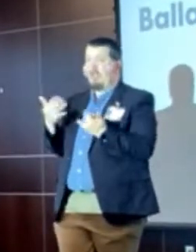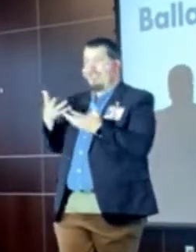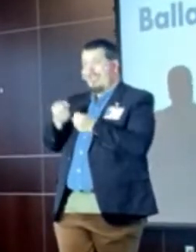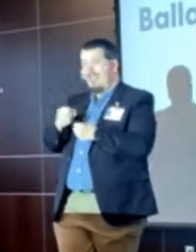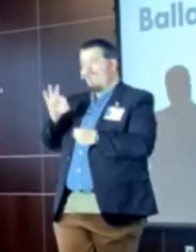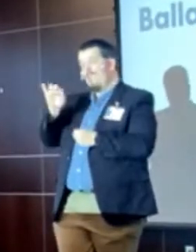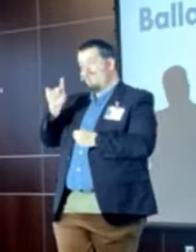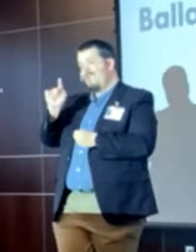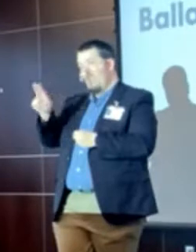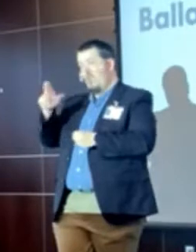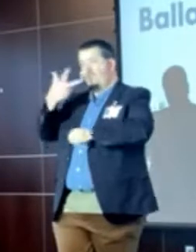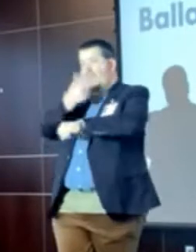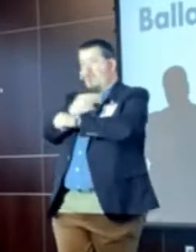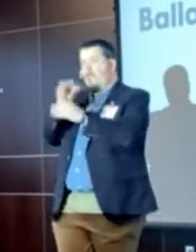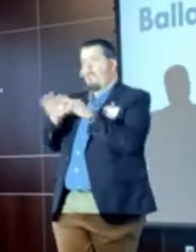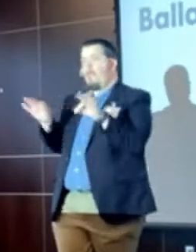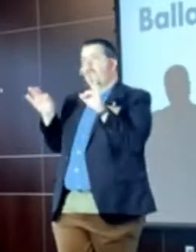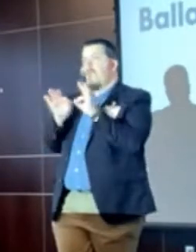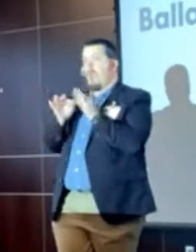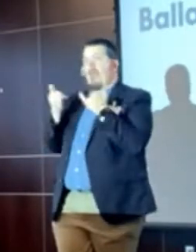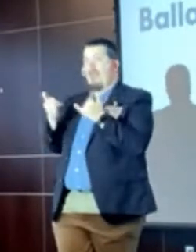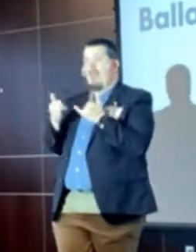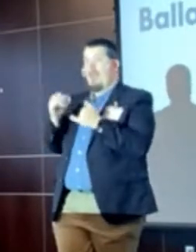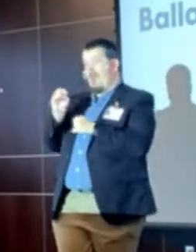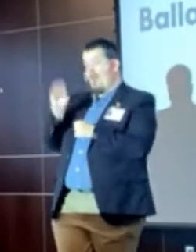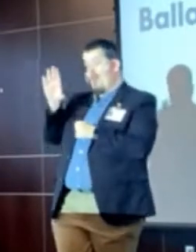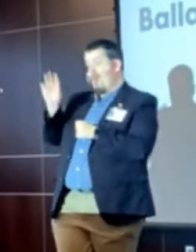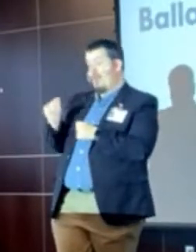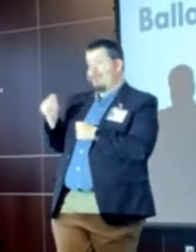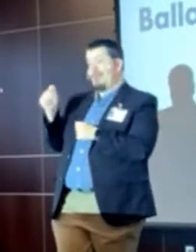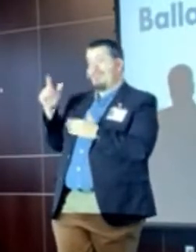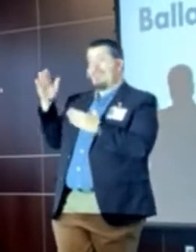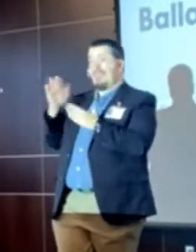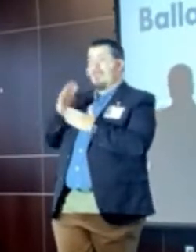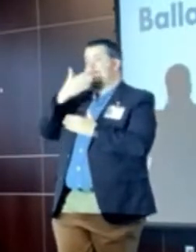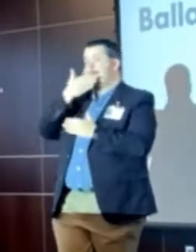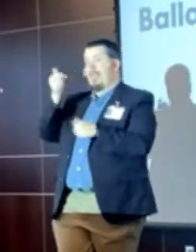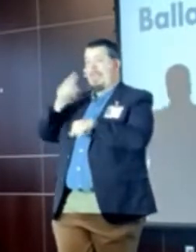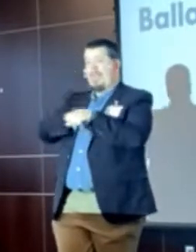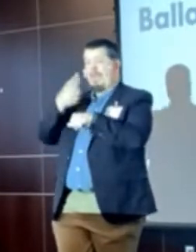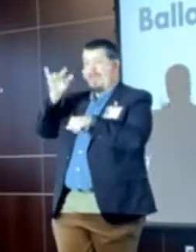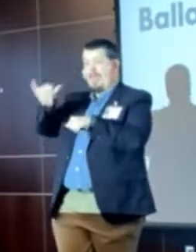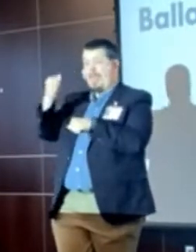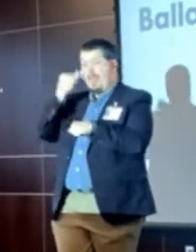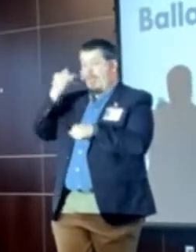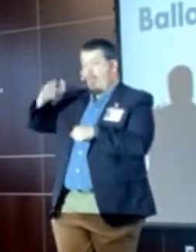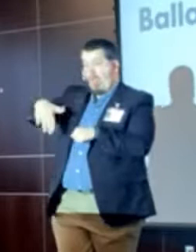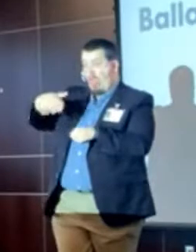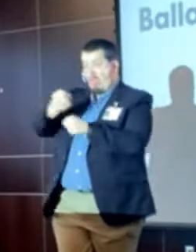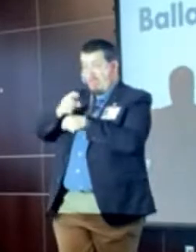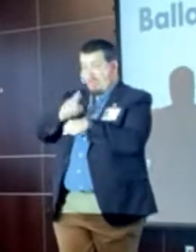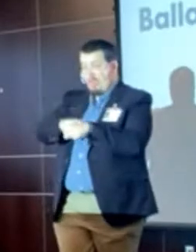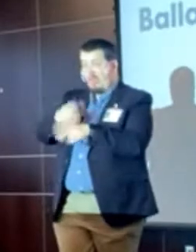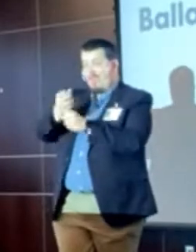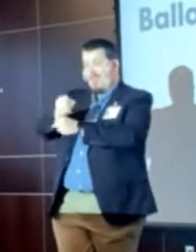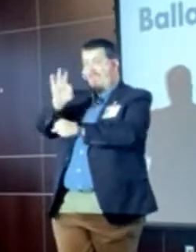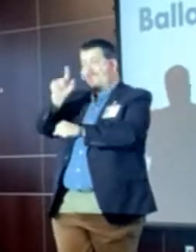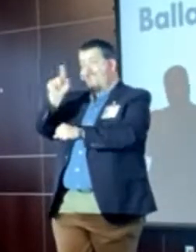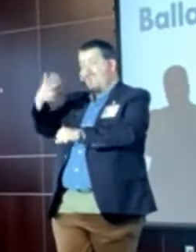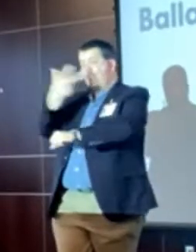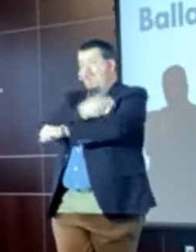flu shot is as important as ever. Really, October is the ideal time to do that. So if you've not made time to go get your flu